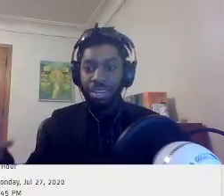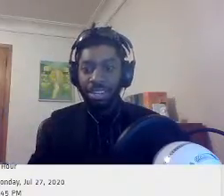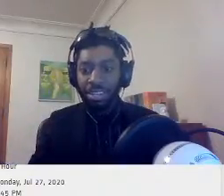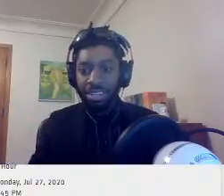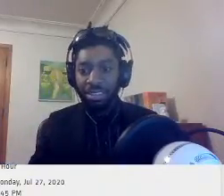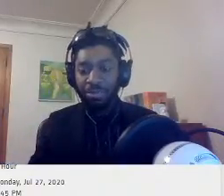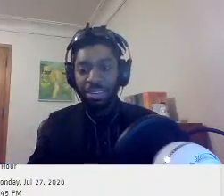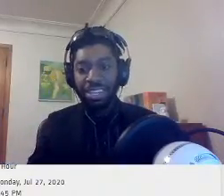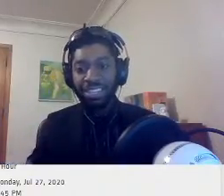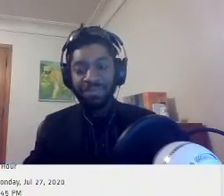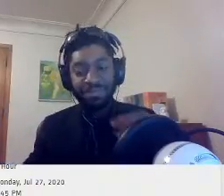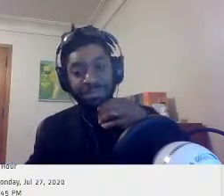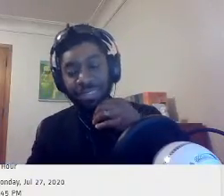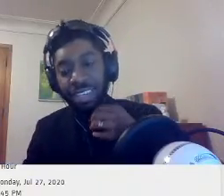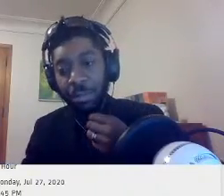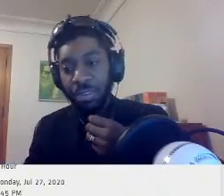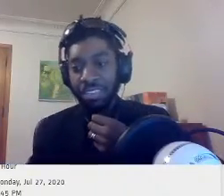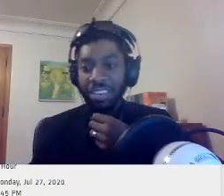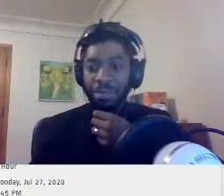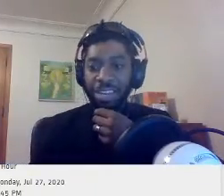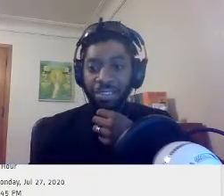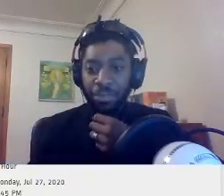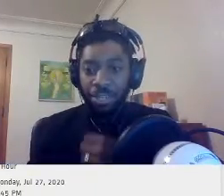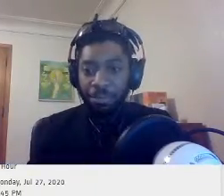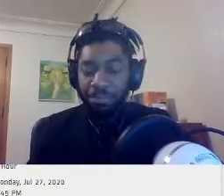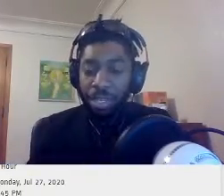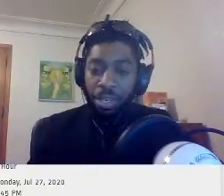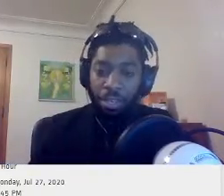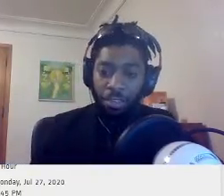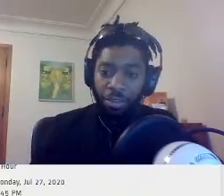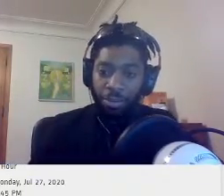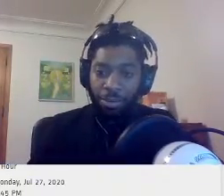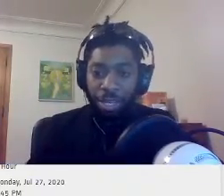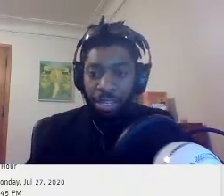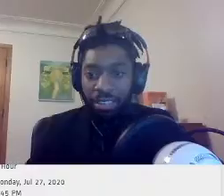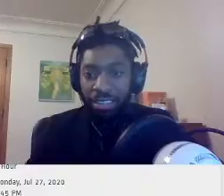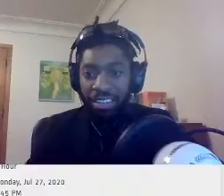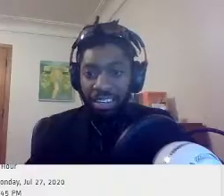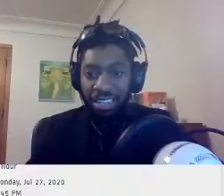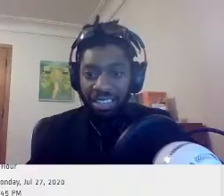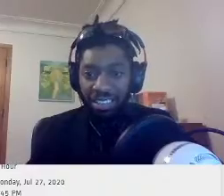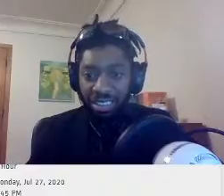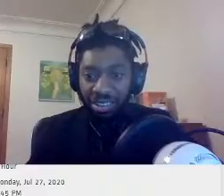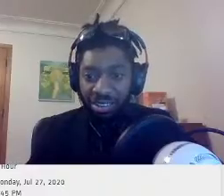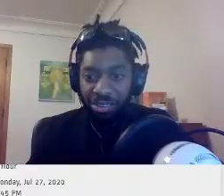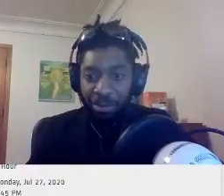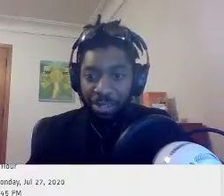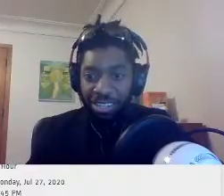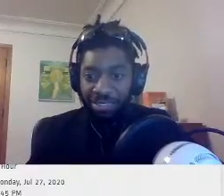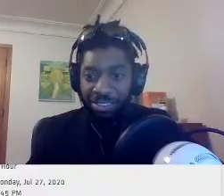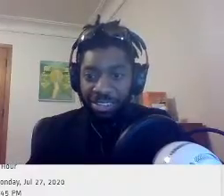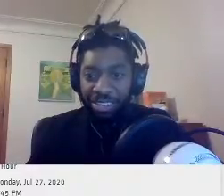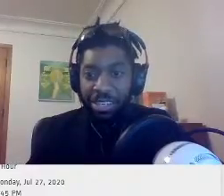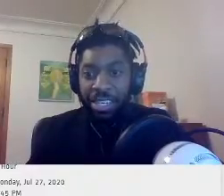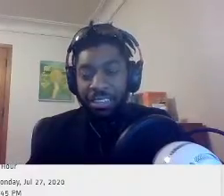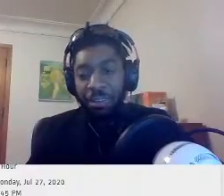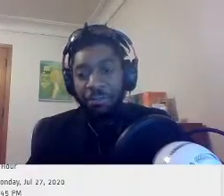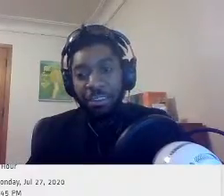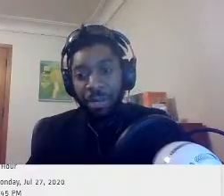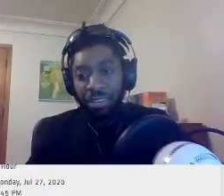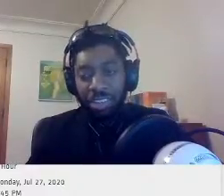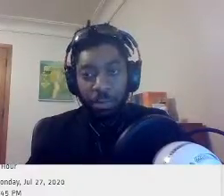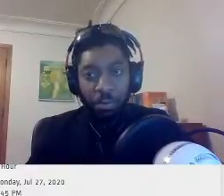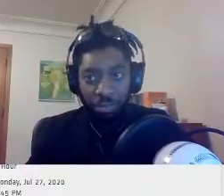they're on the right. But let's take some odds over here. So, Sin City Nick, so Creeper Nick over here, he's